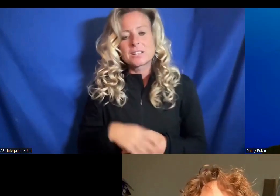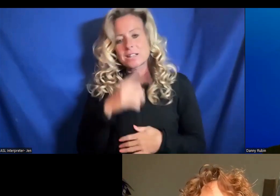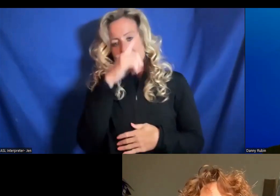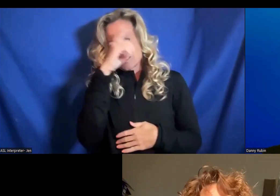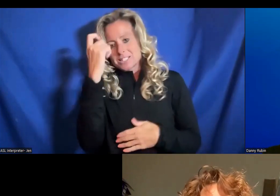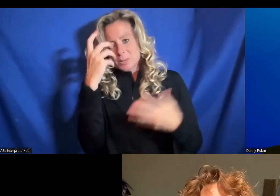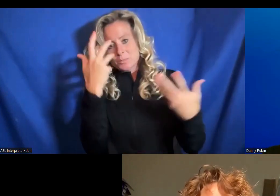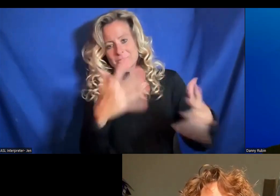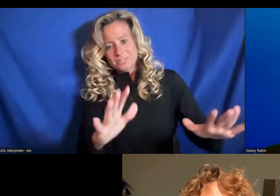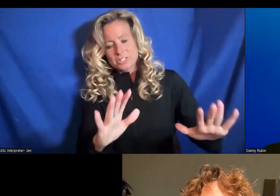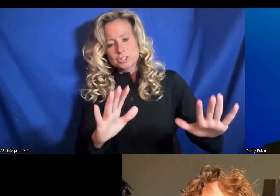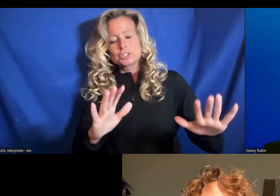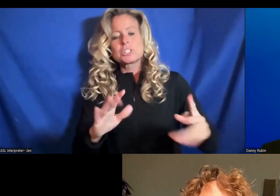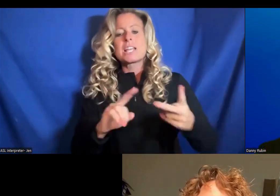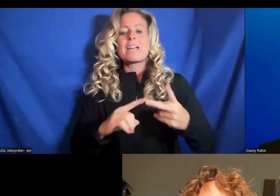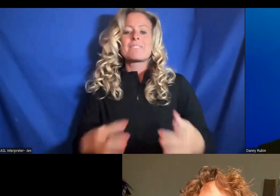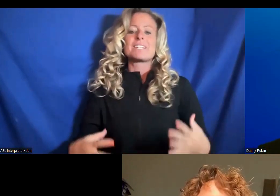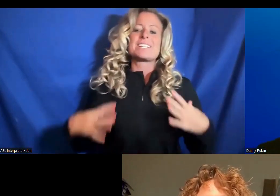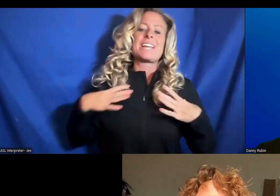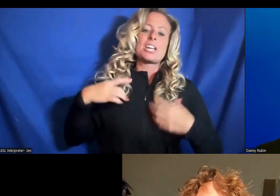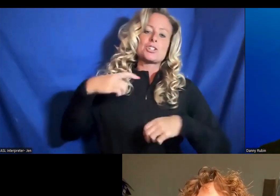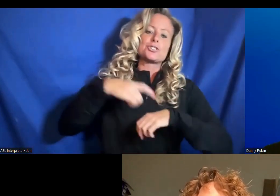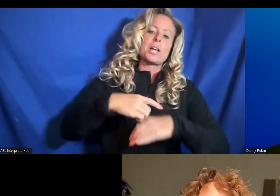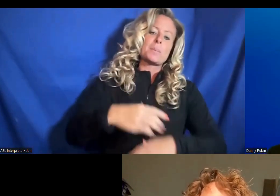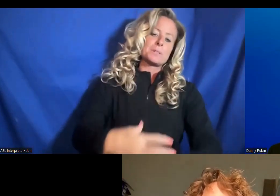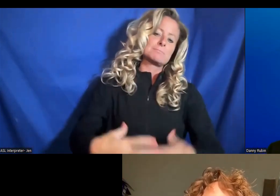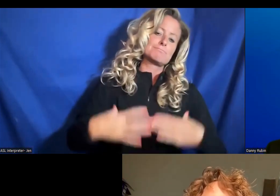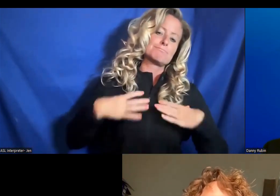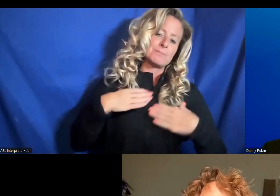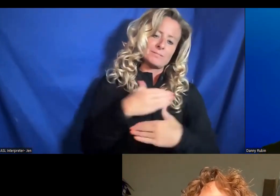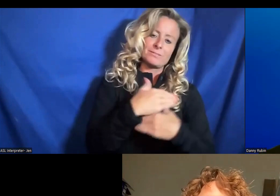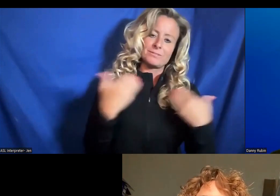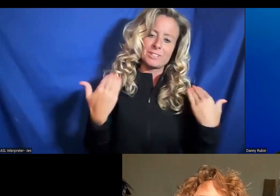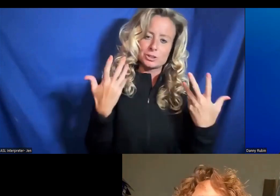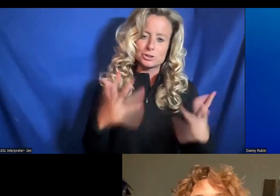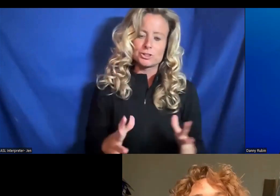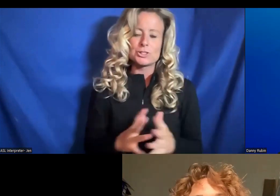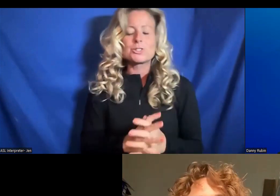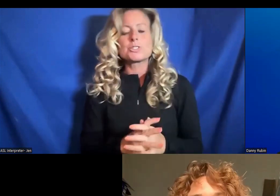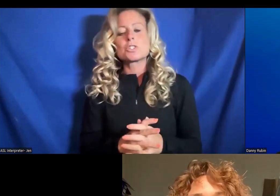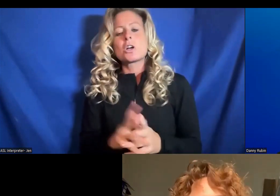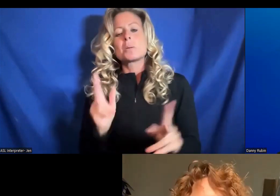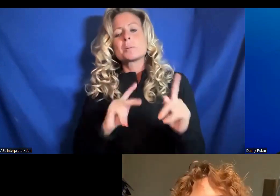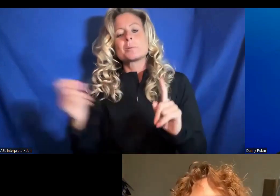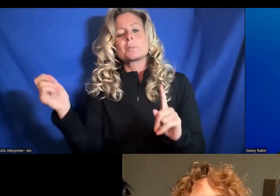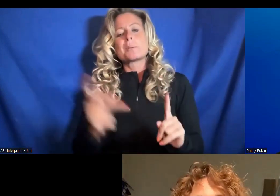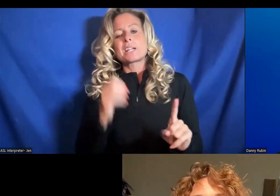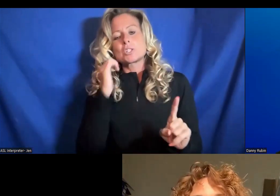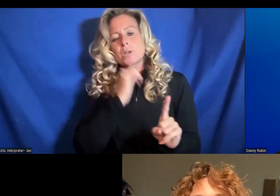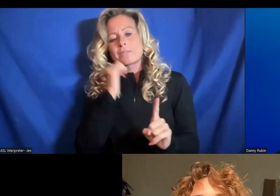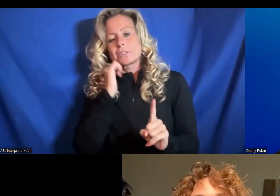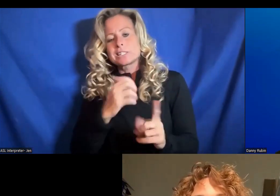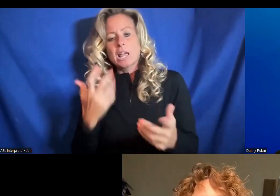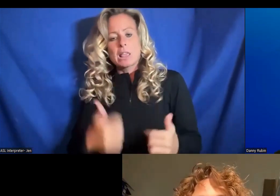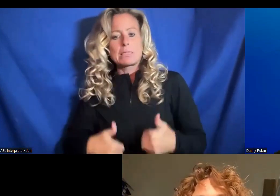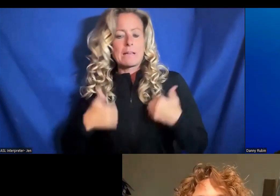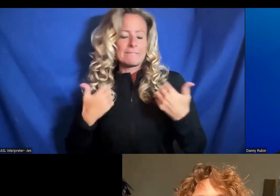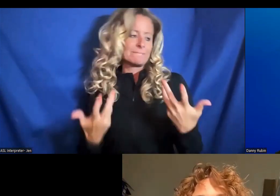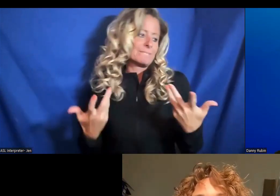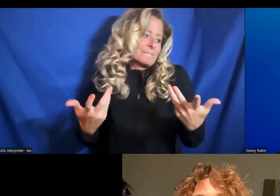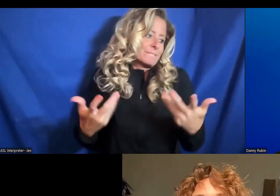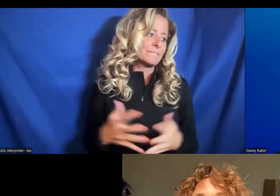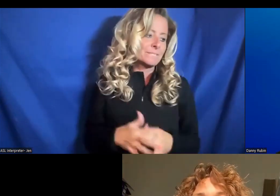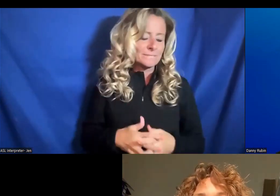that vacation time is over. Hmm. So people are getting back into the everyday grind of life. And so I think